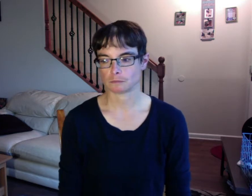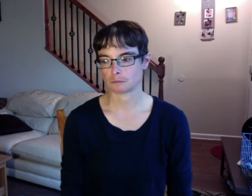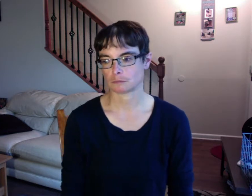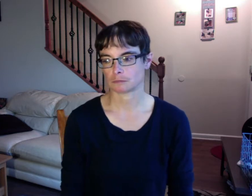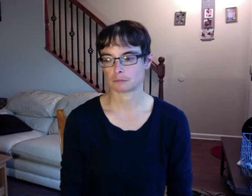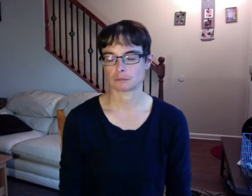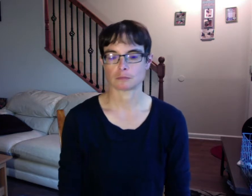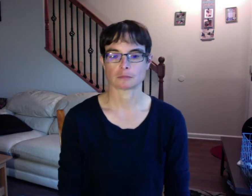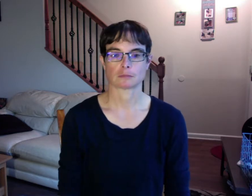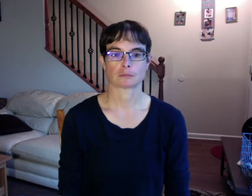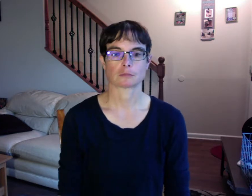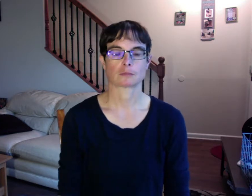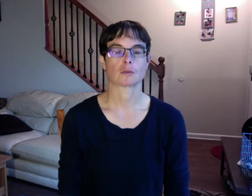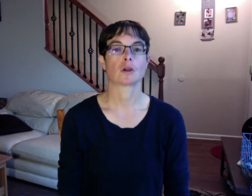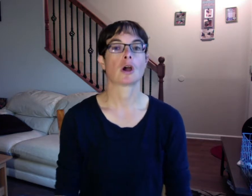So we're going to go on to one more.